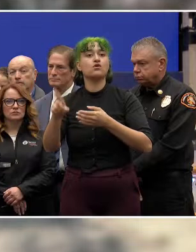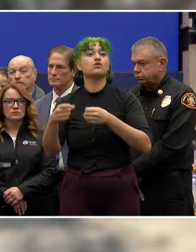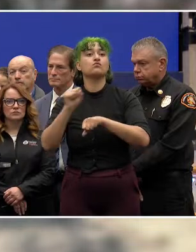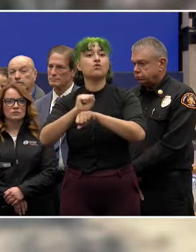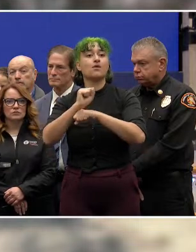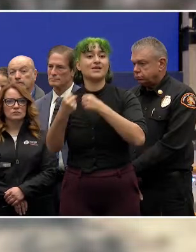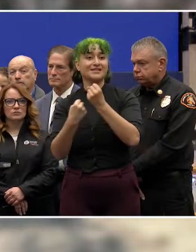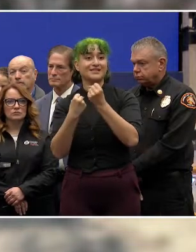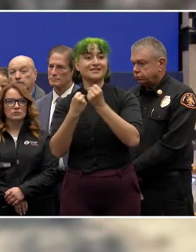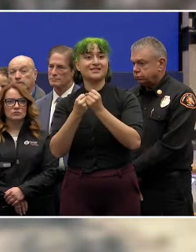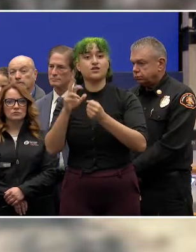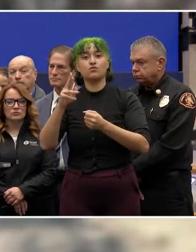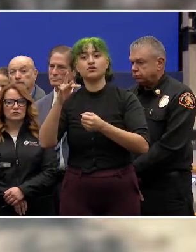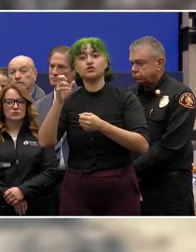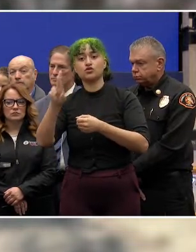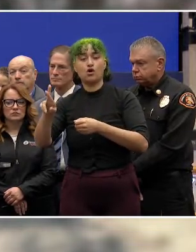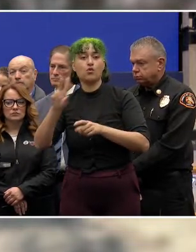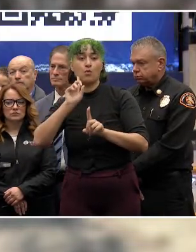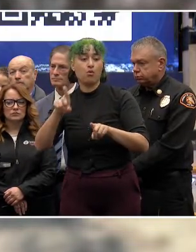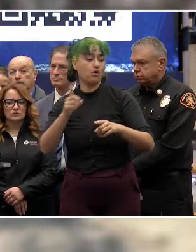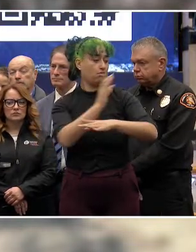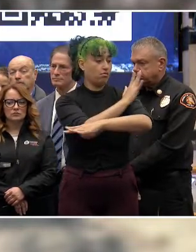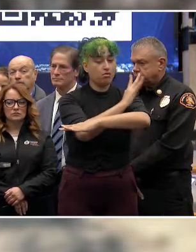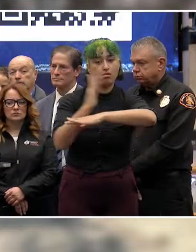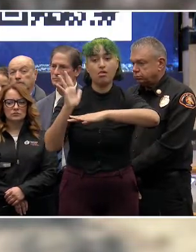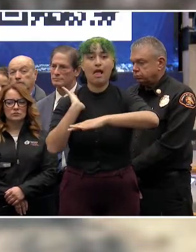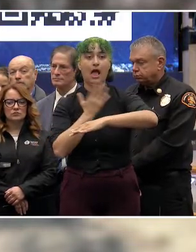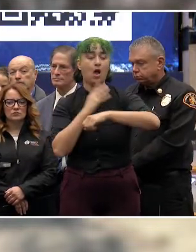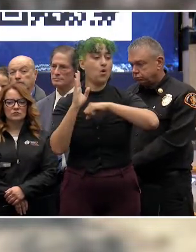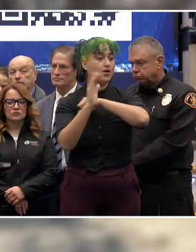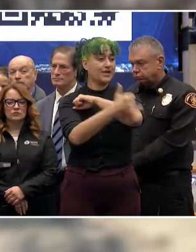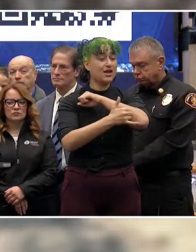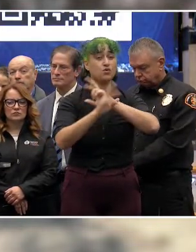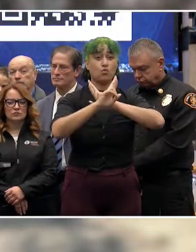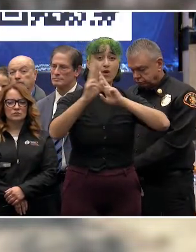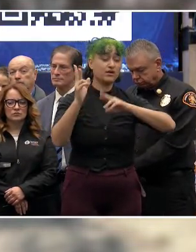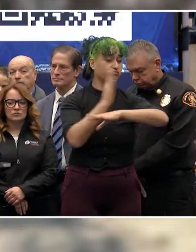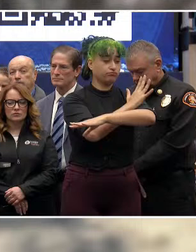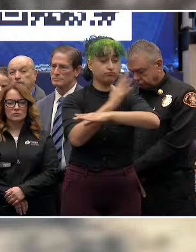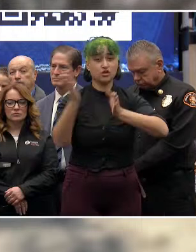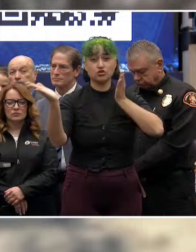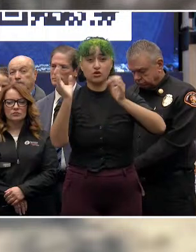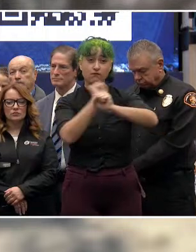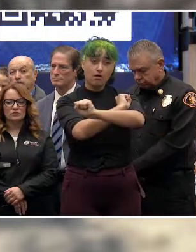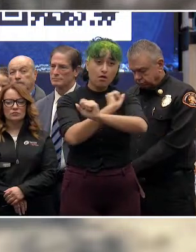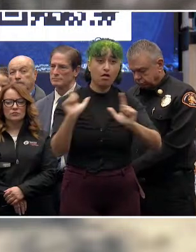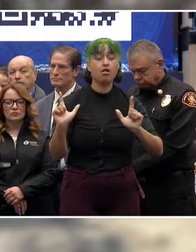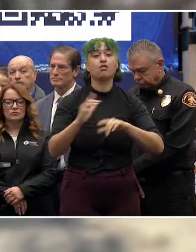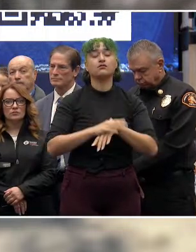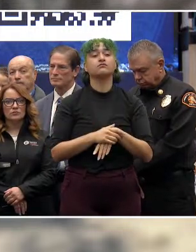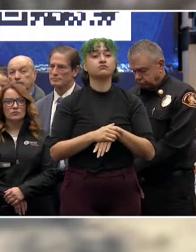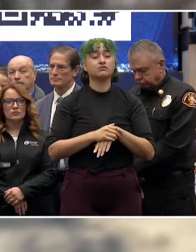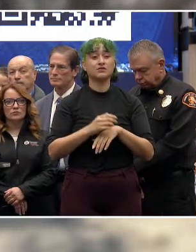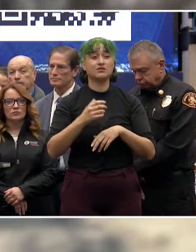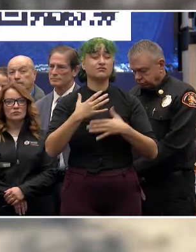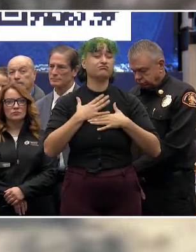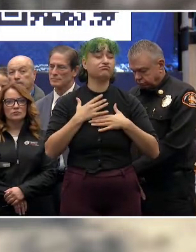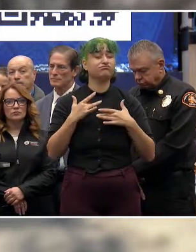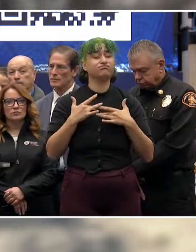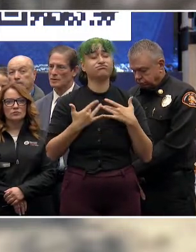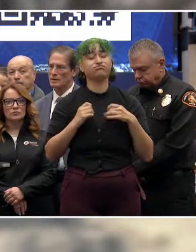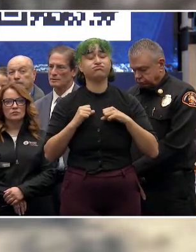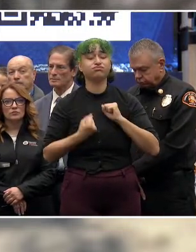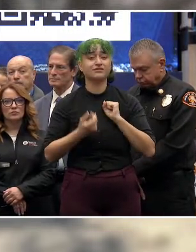assistance to the registrar recorder, our county stands ready to serve you. It was heartening to see that so many